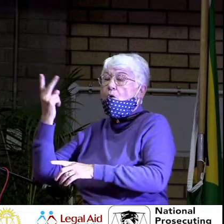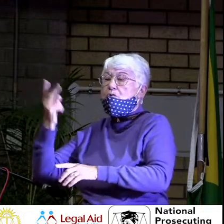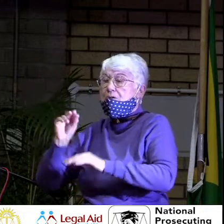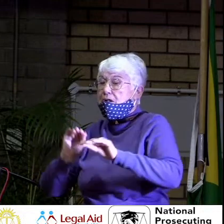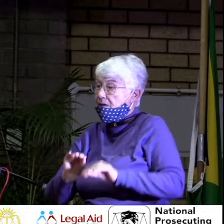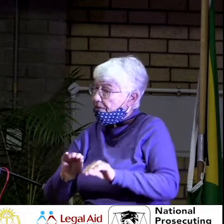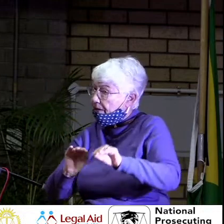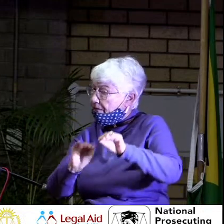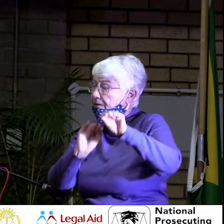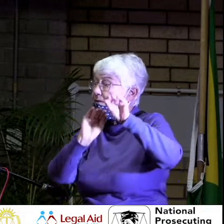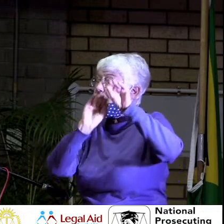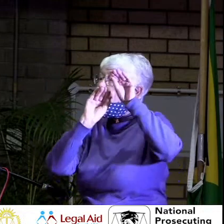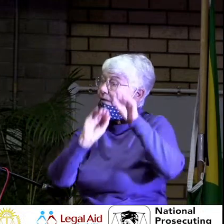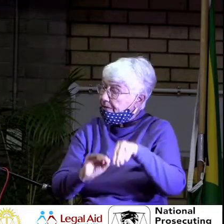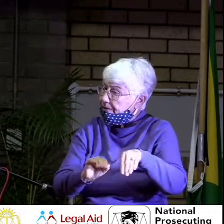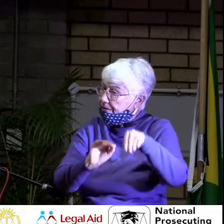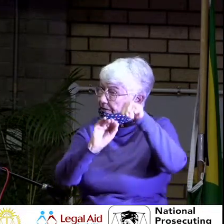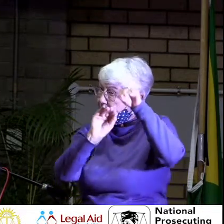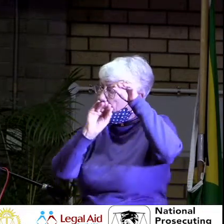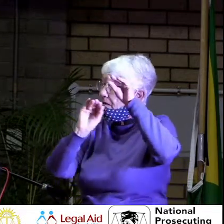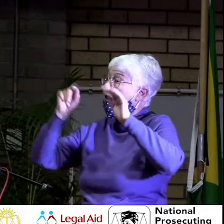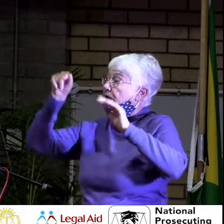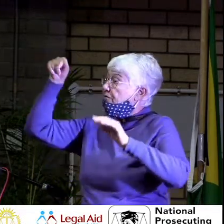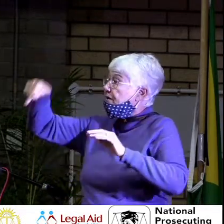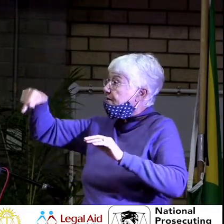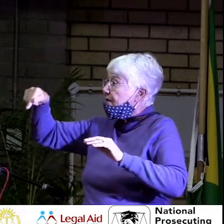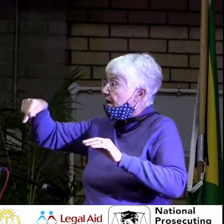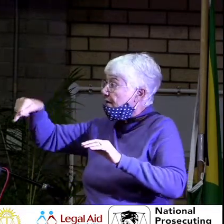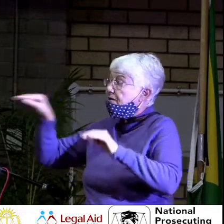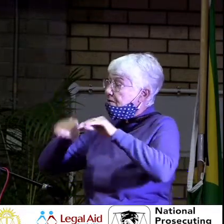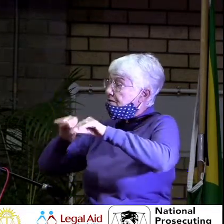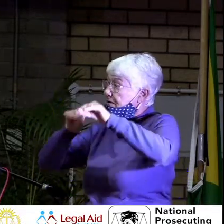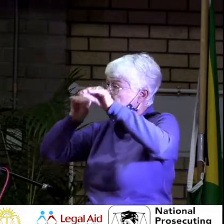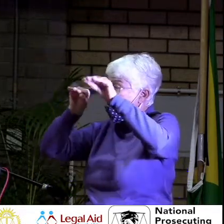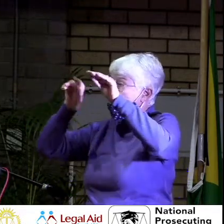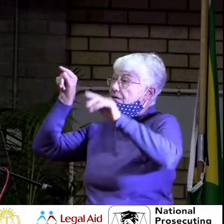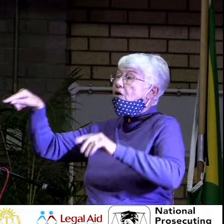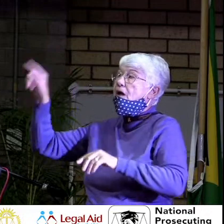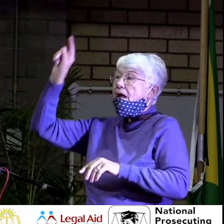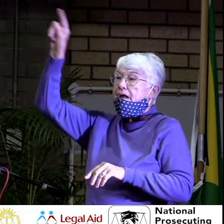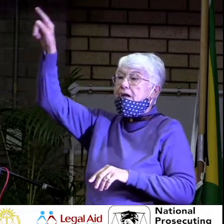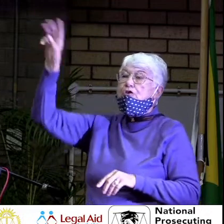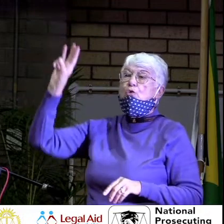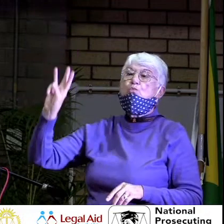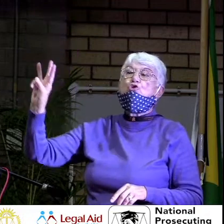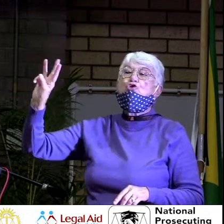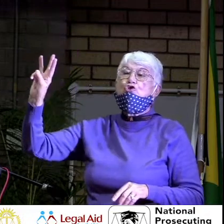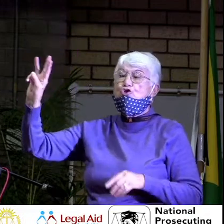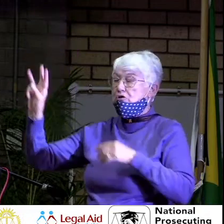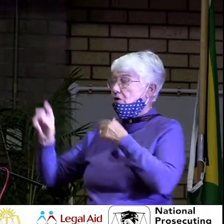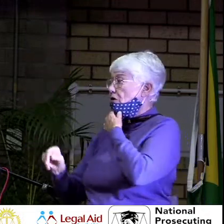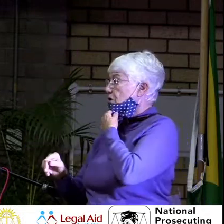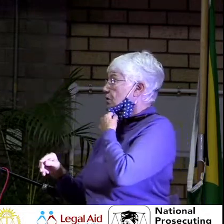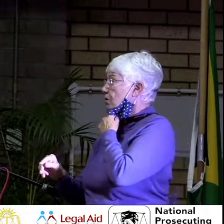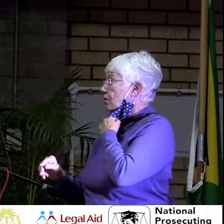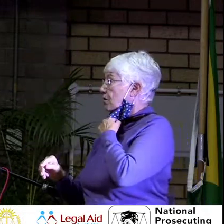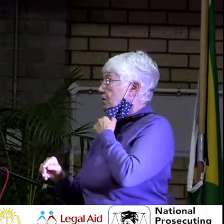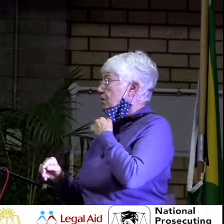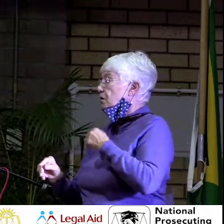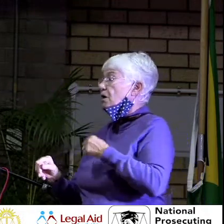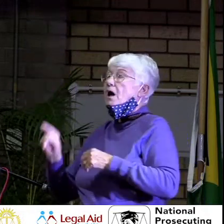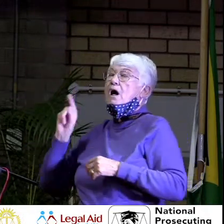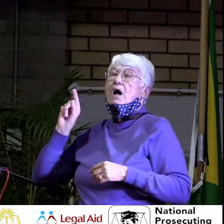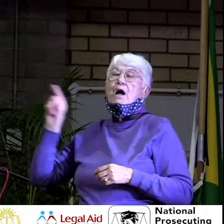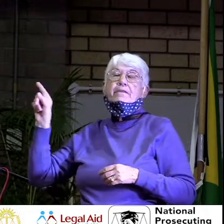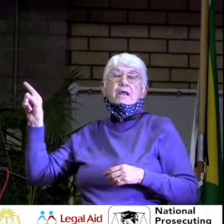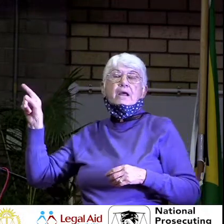SAPS member also at our training today in Woodstock. We do trauma support training so that our volunteers, our community